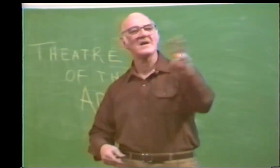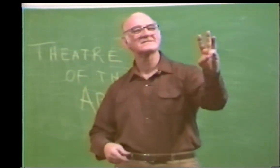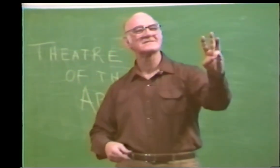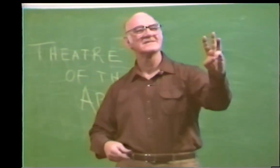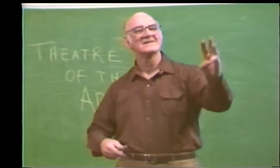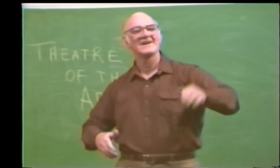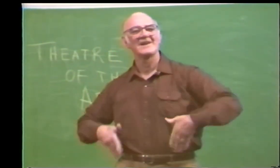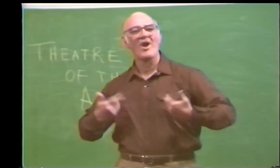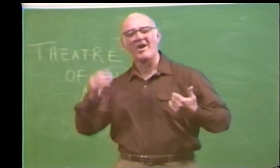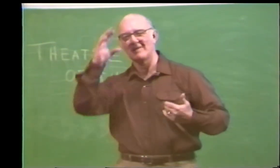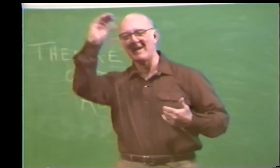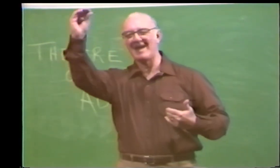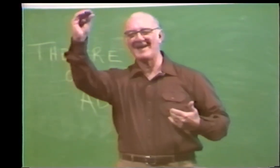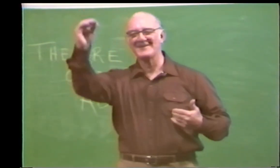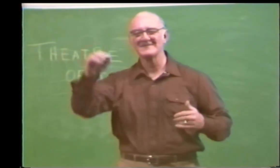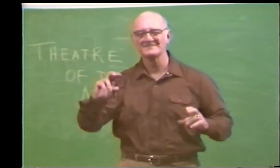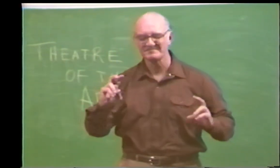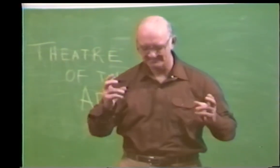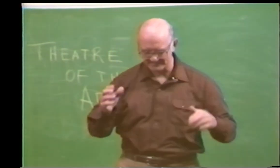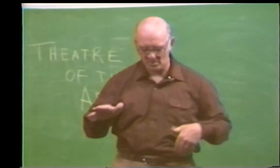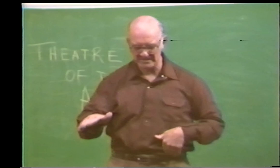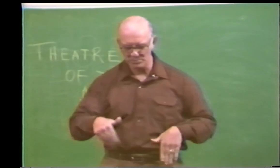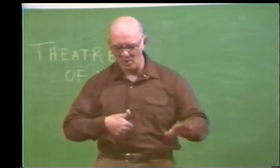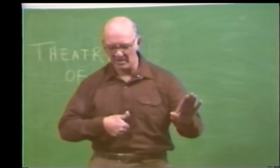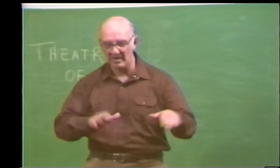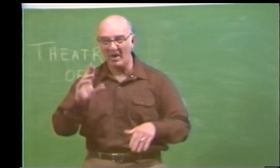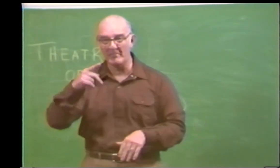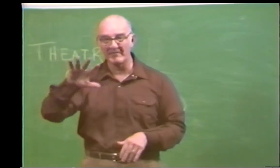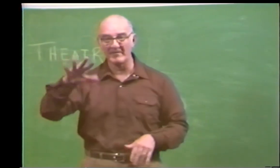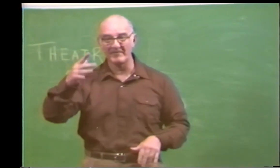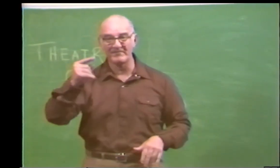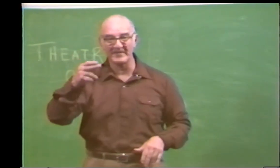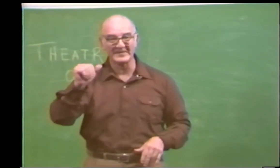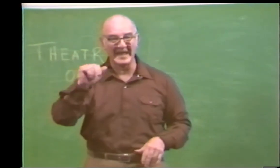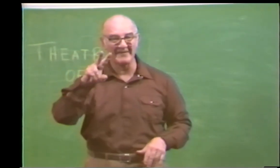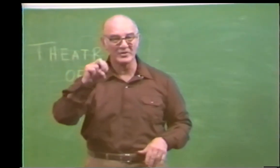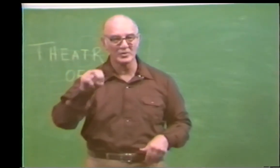west, young man. Or he's working up Fifth Avenue.